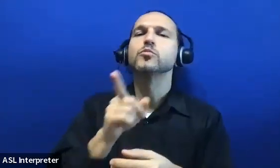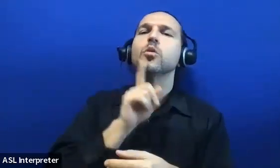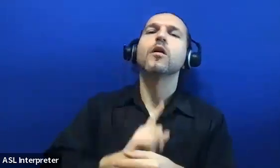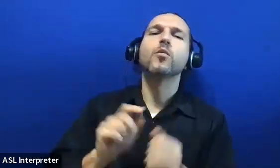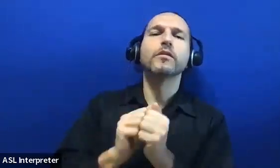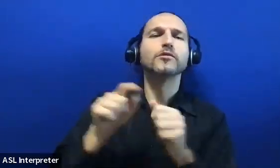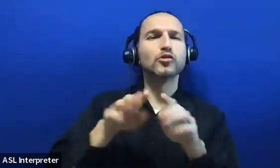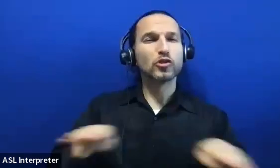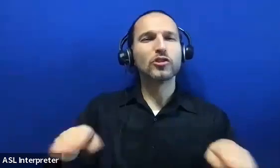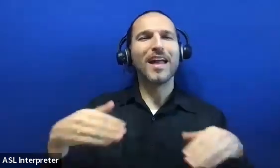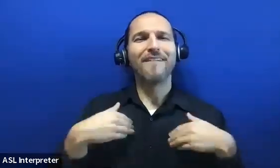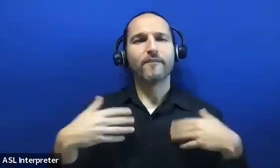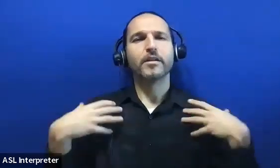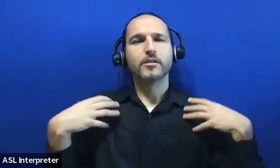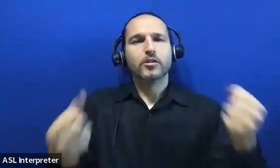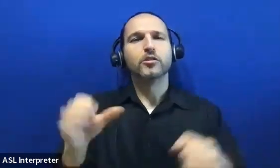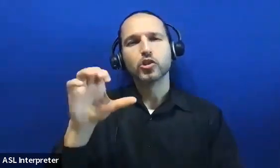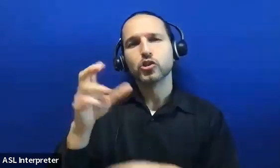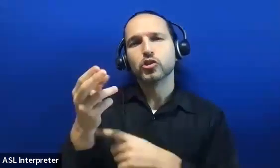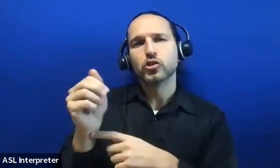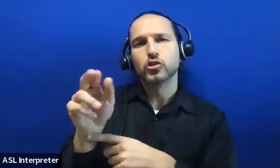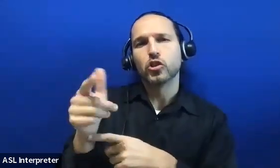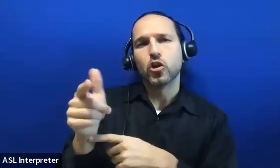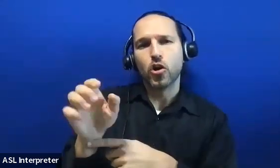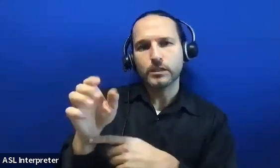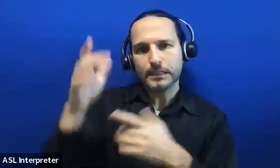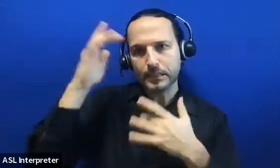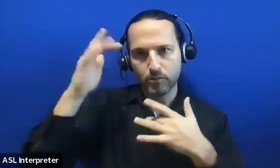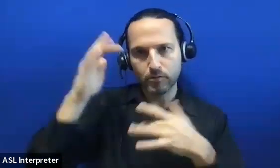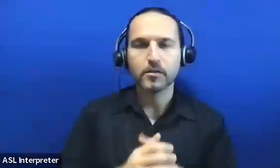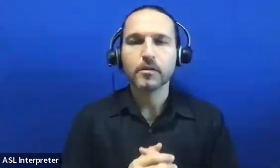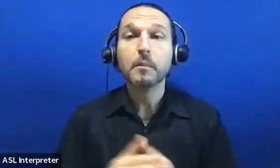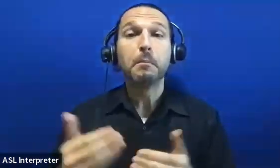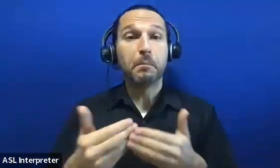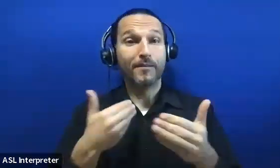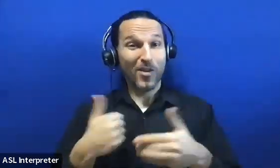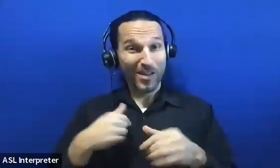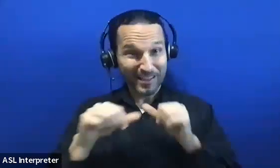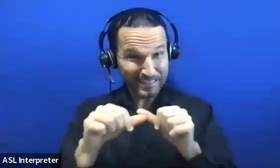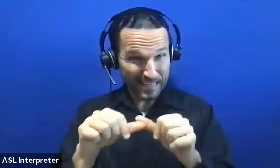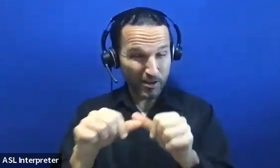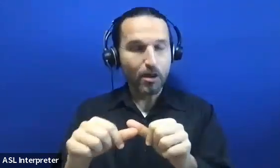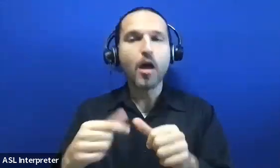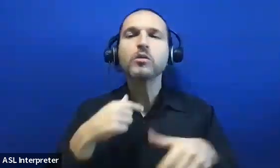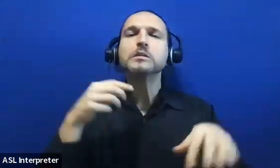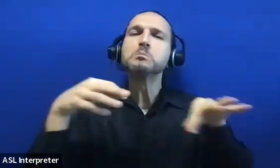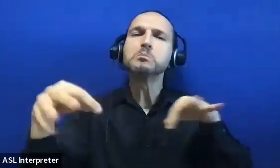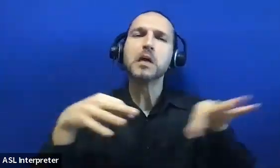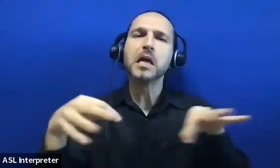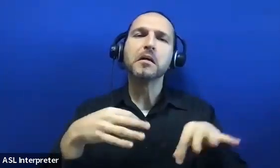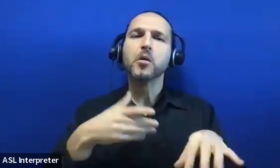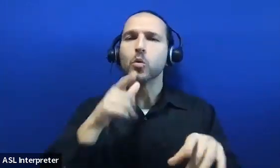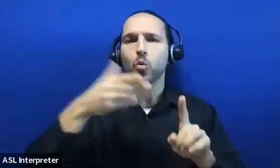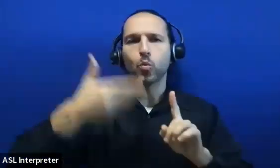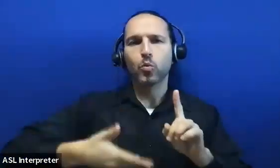Charge syndrome. So before we begin the presentation, I would like to share a little bit